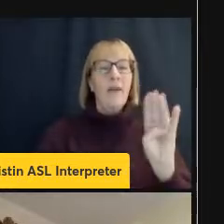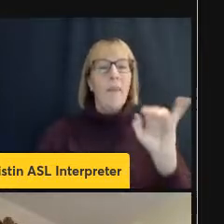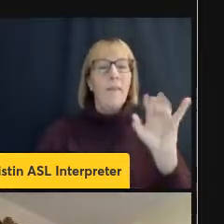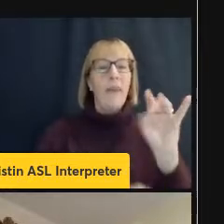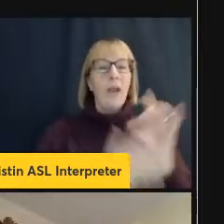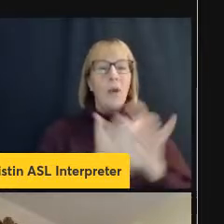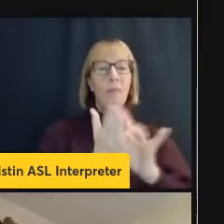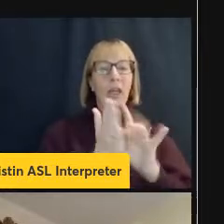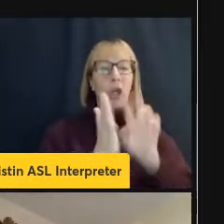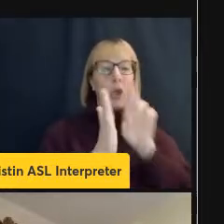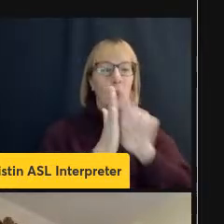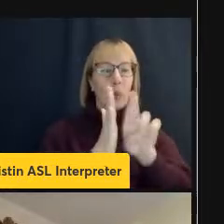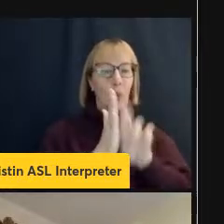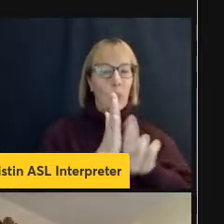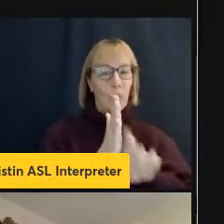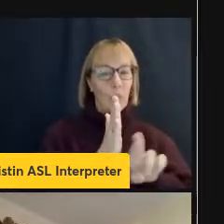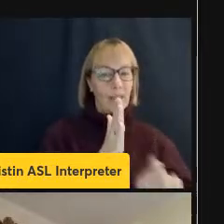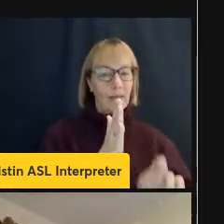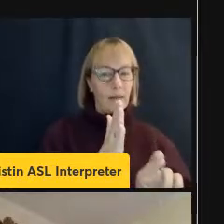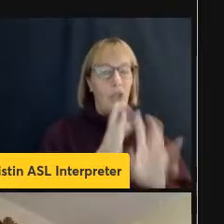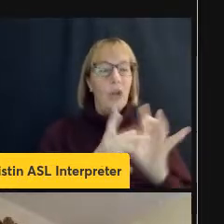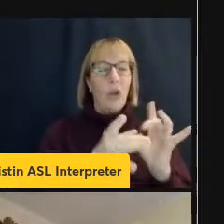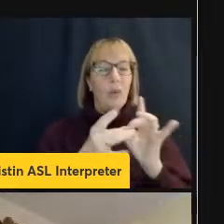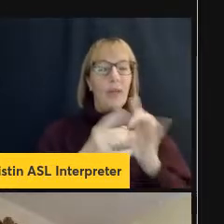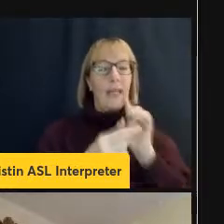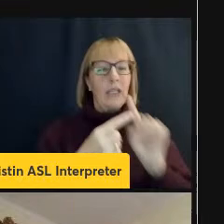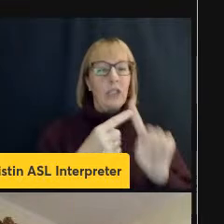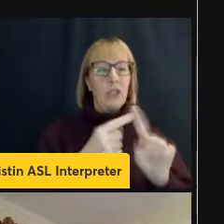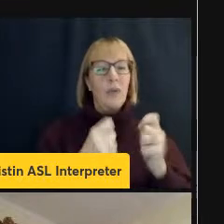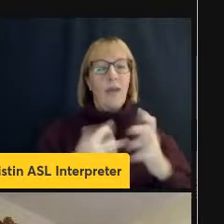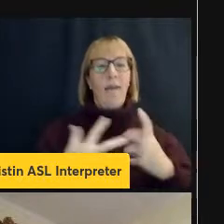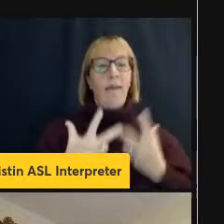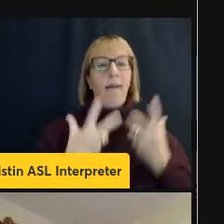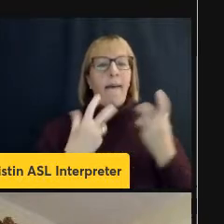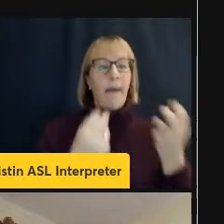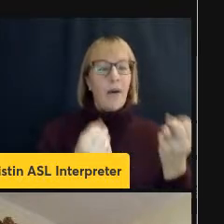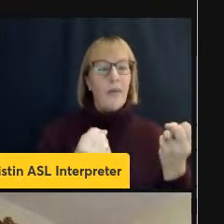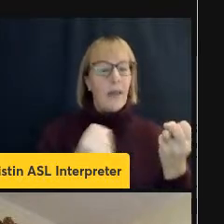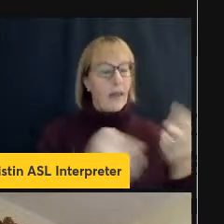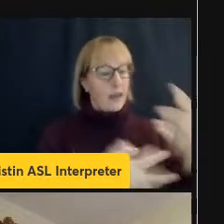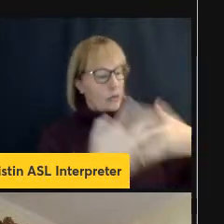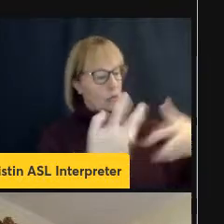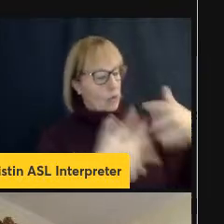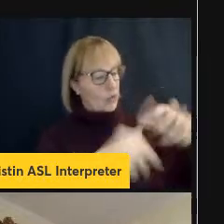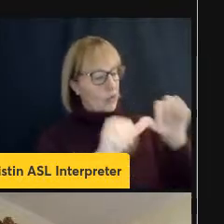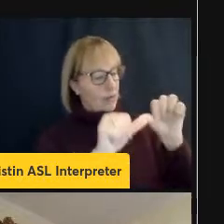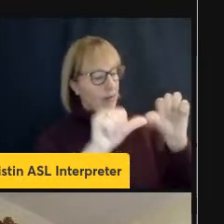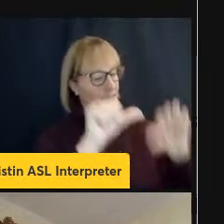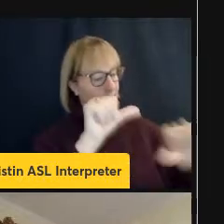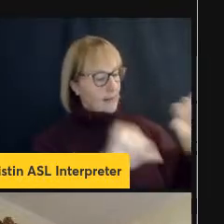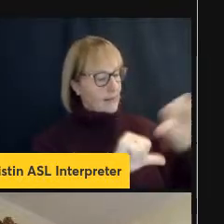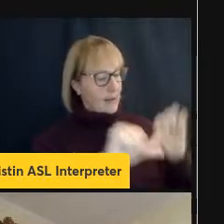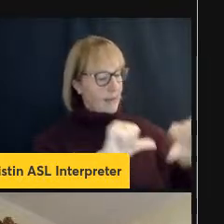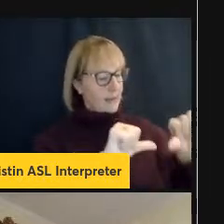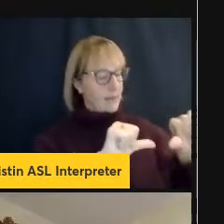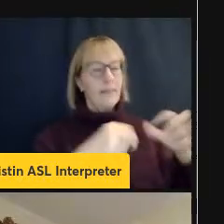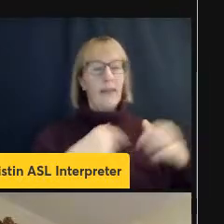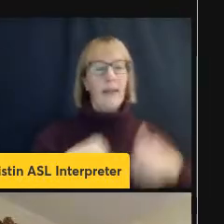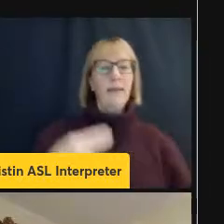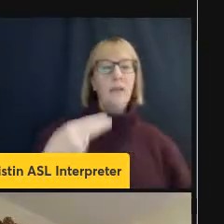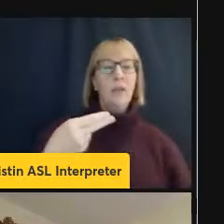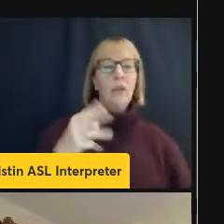done on health, and the kind of social science and humanities research that is done on